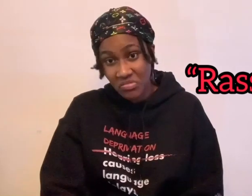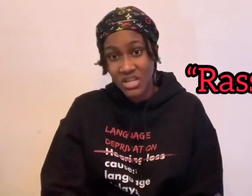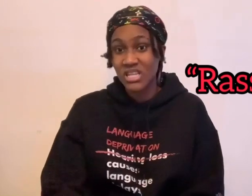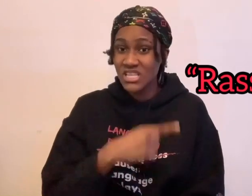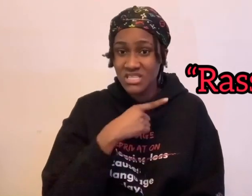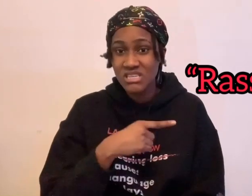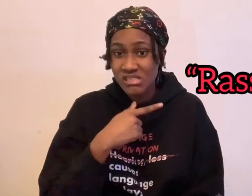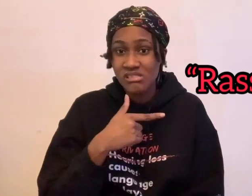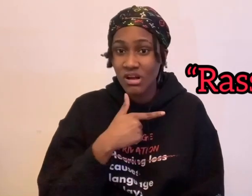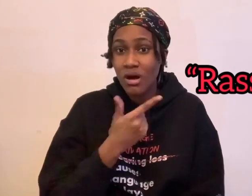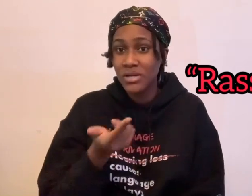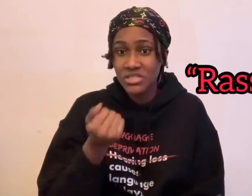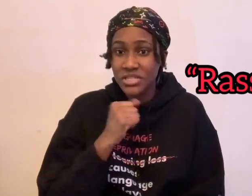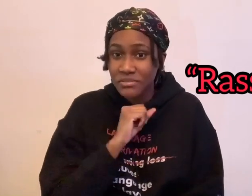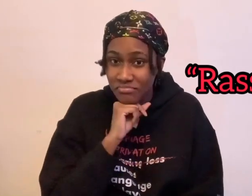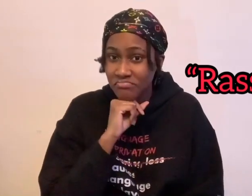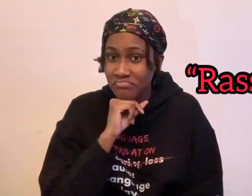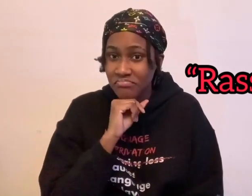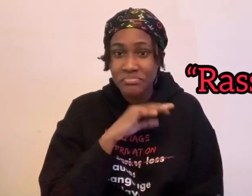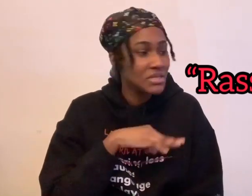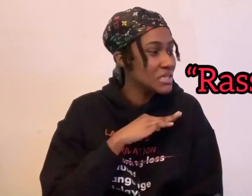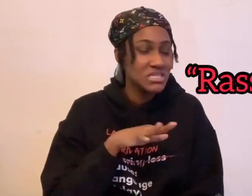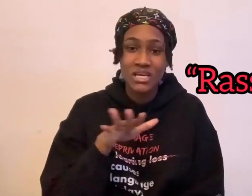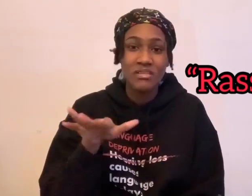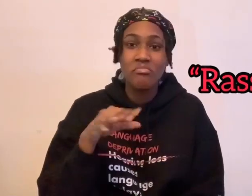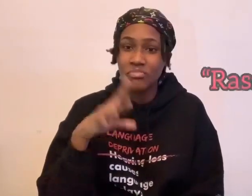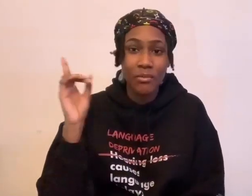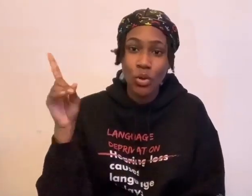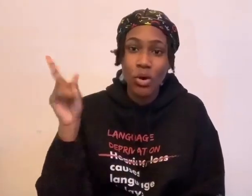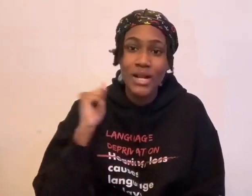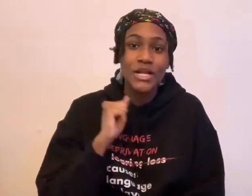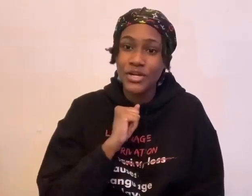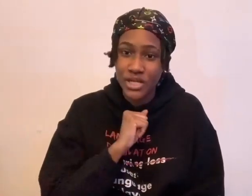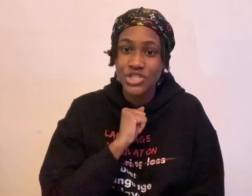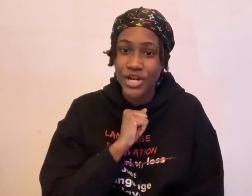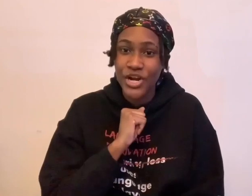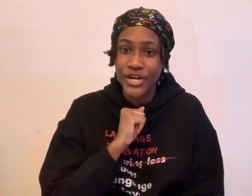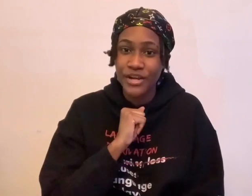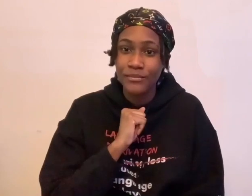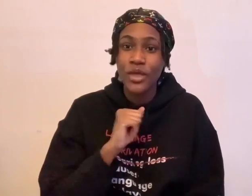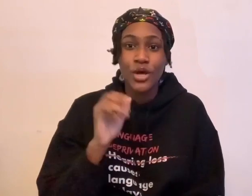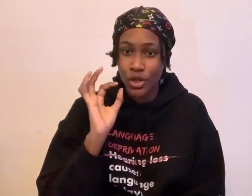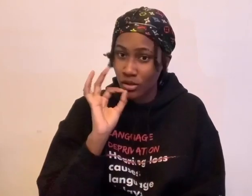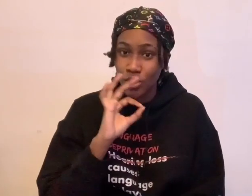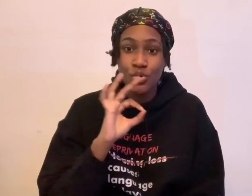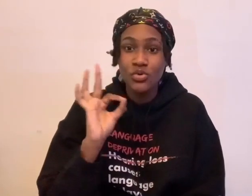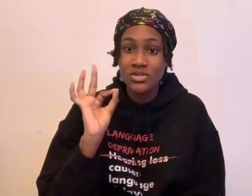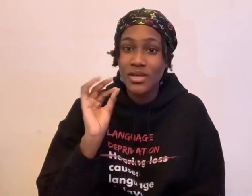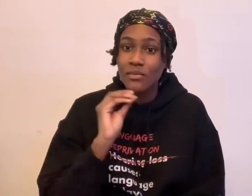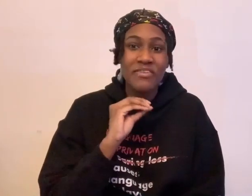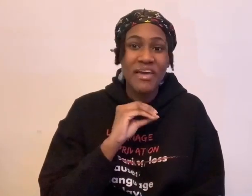this is a common term. It's number one in your dictionary. You use it with